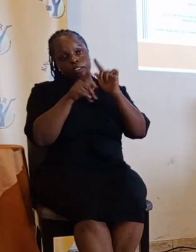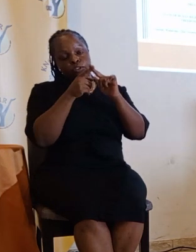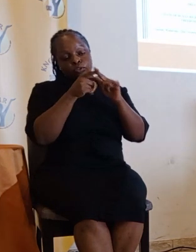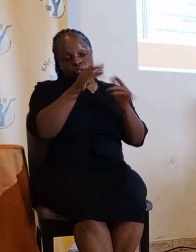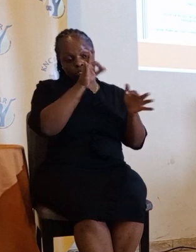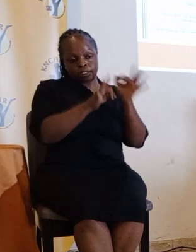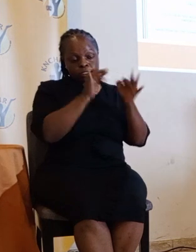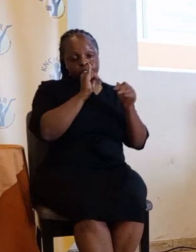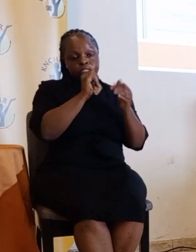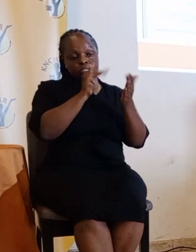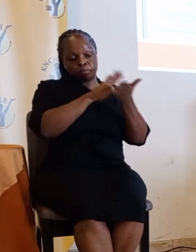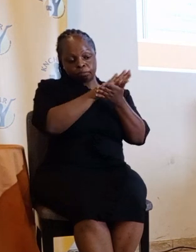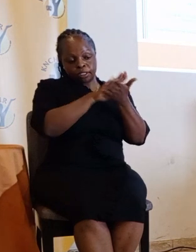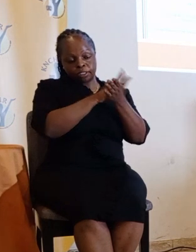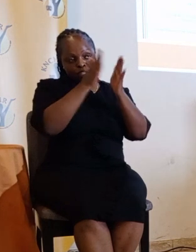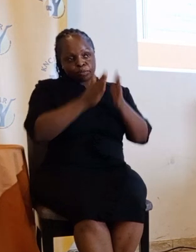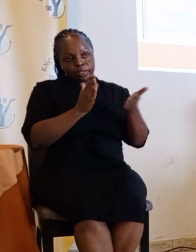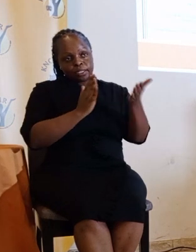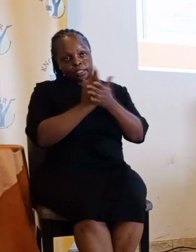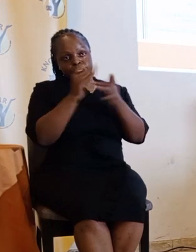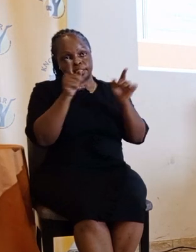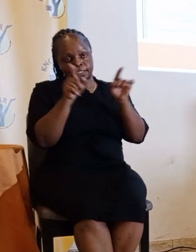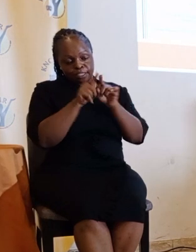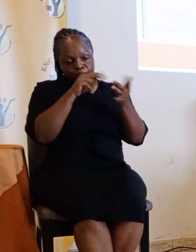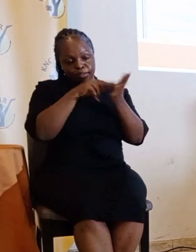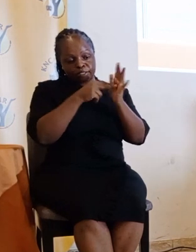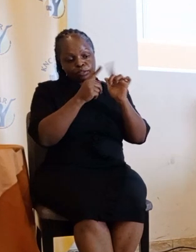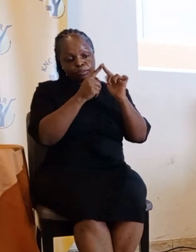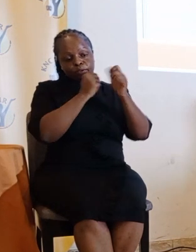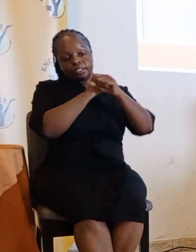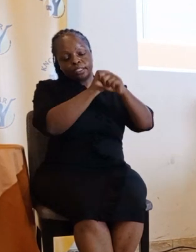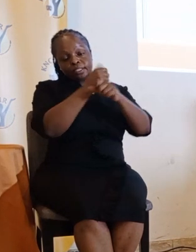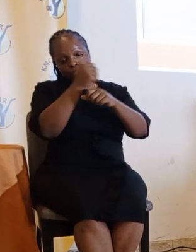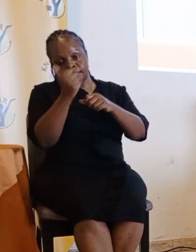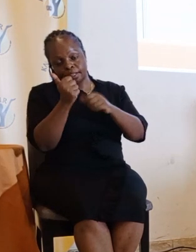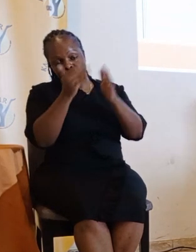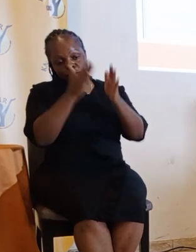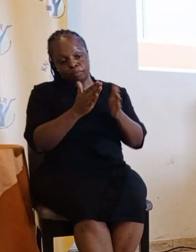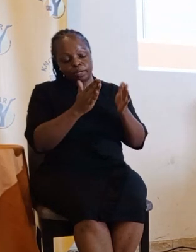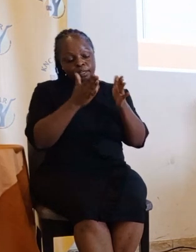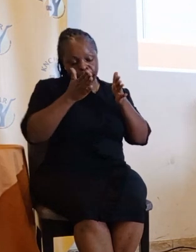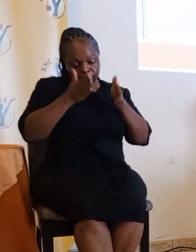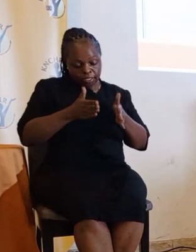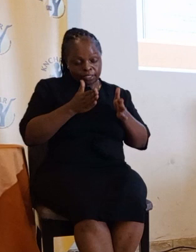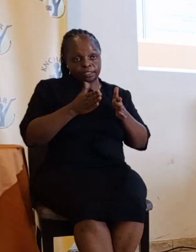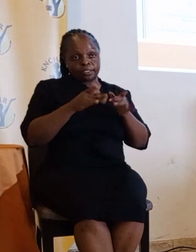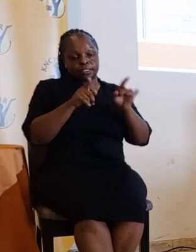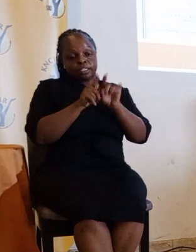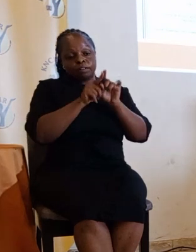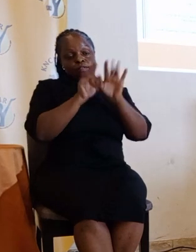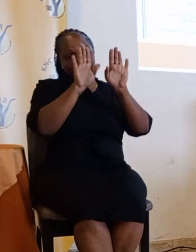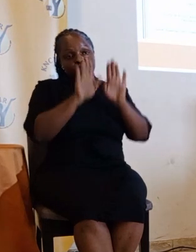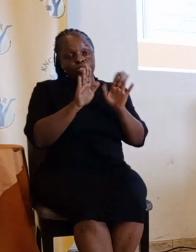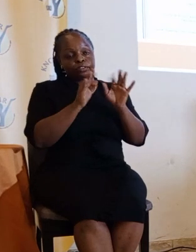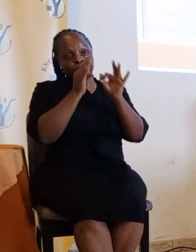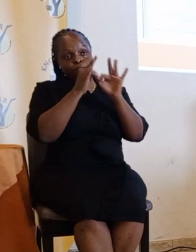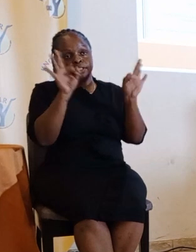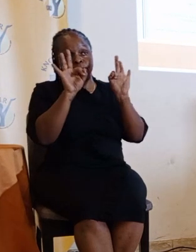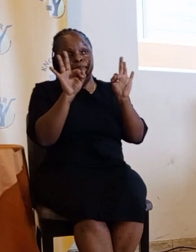justice is a basic human right and a means to protect other human beings, human rights, and fundamental